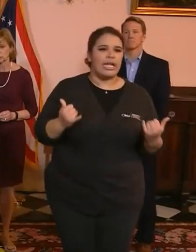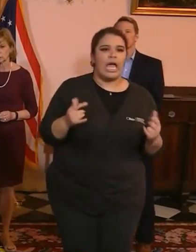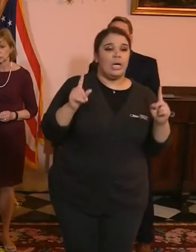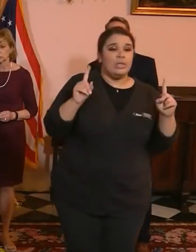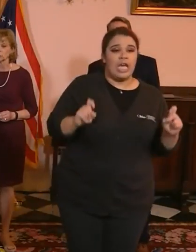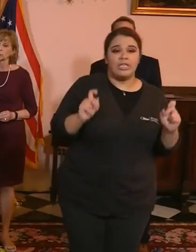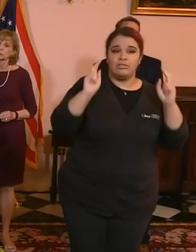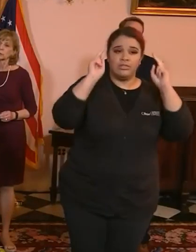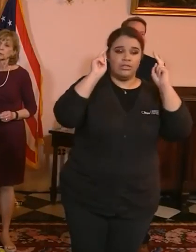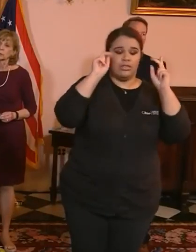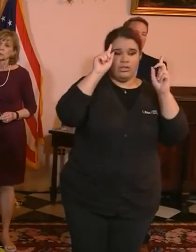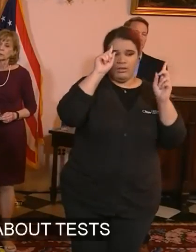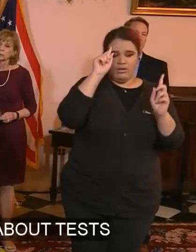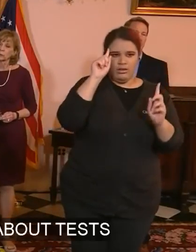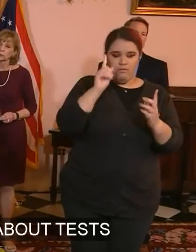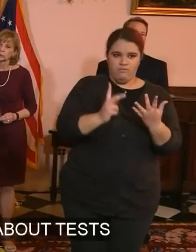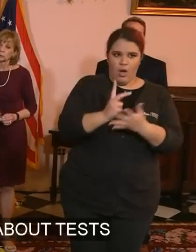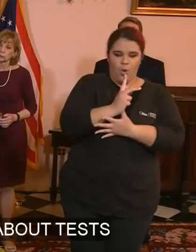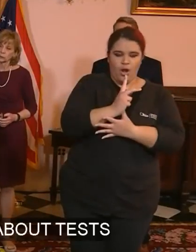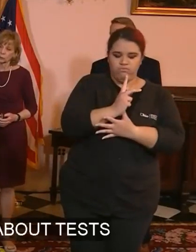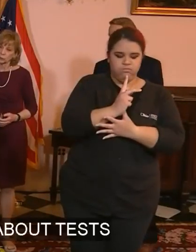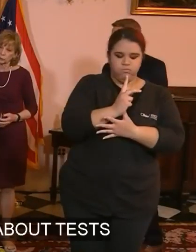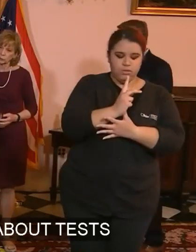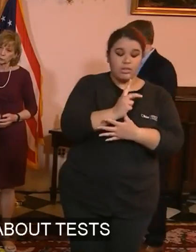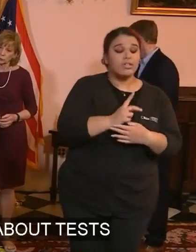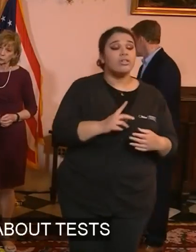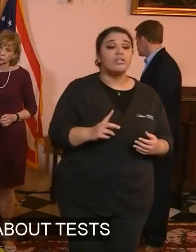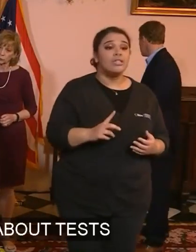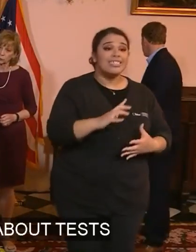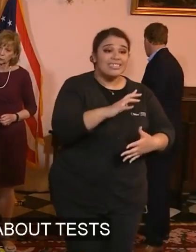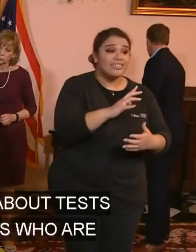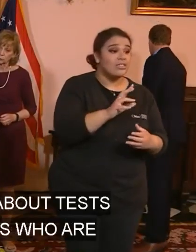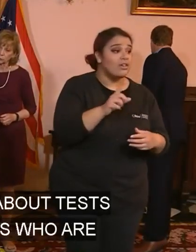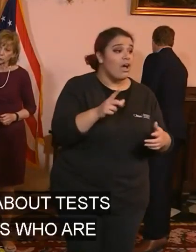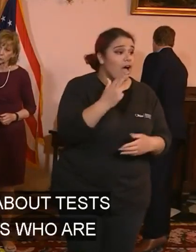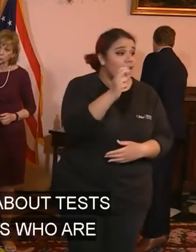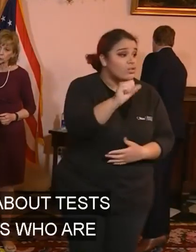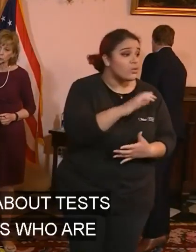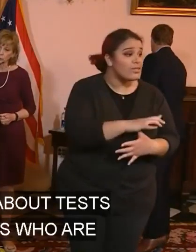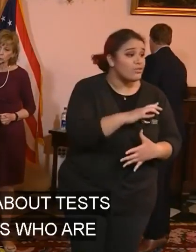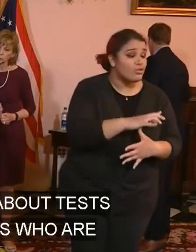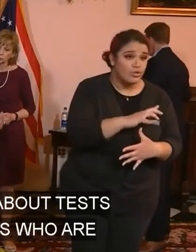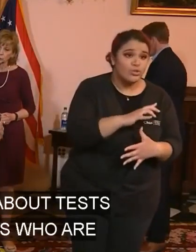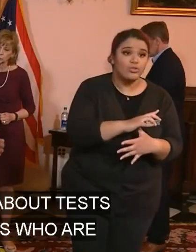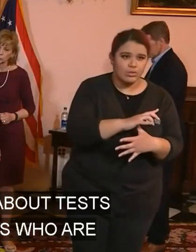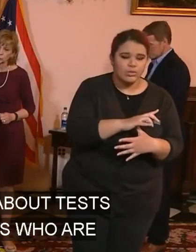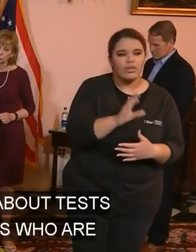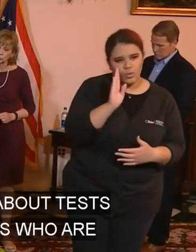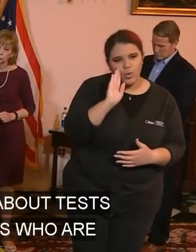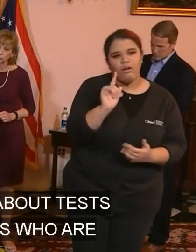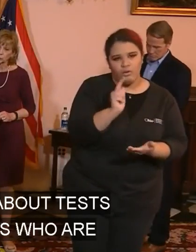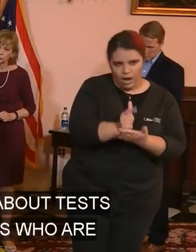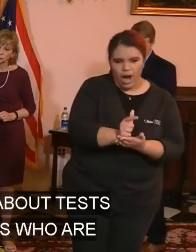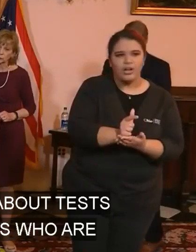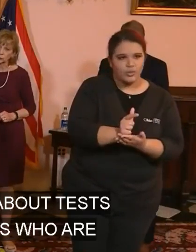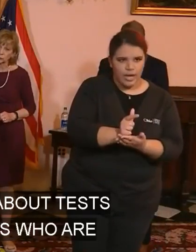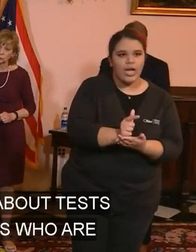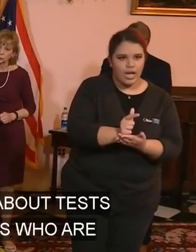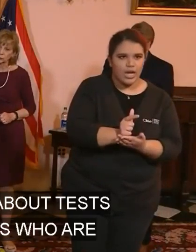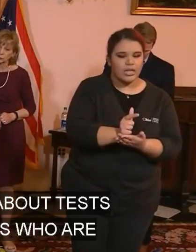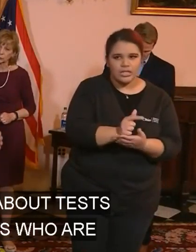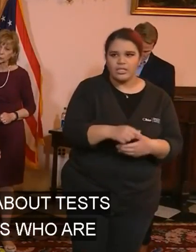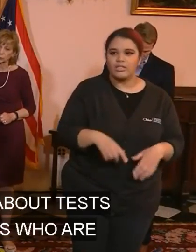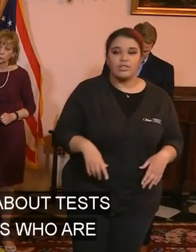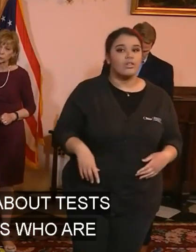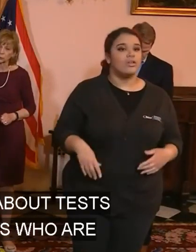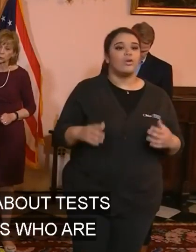things. Kids who were going to graduate, they're going to graduate. There's no one here in the State House, the Speaker, Senate